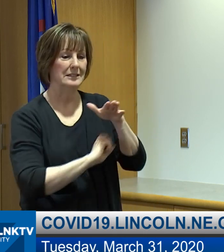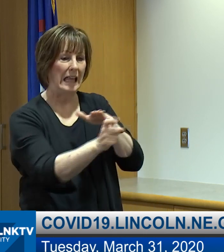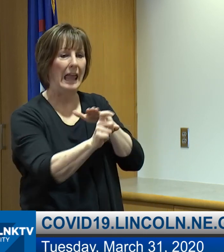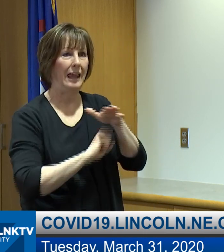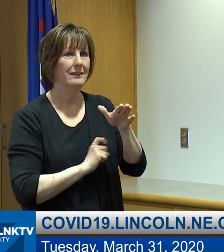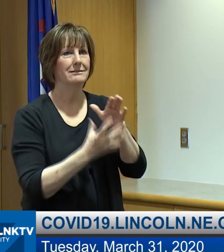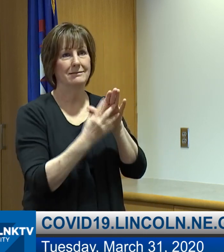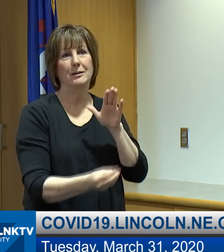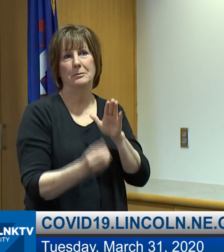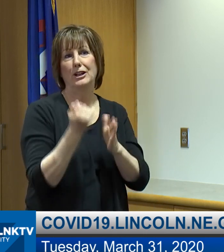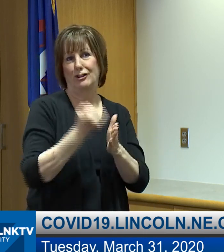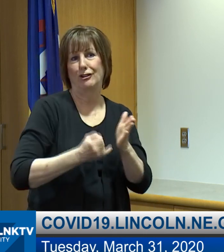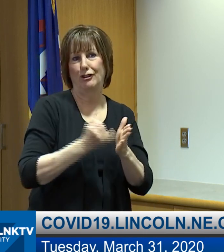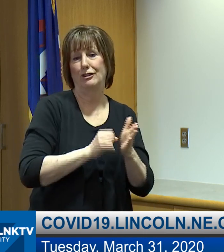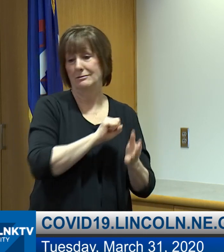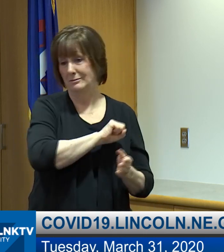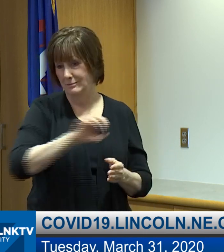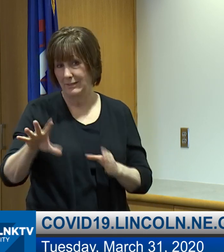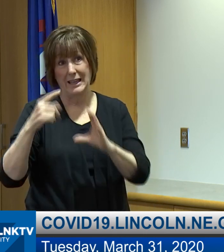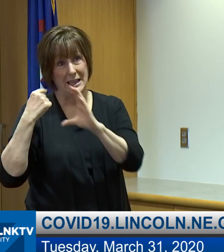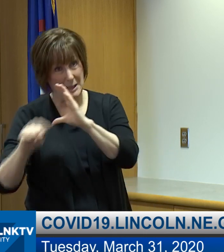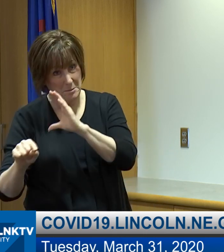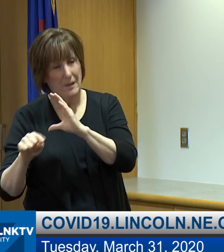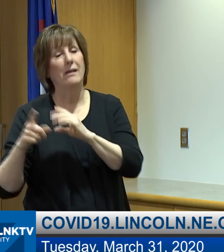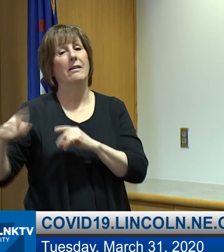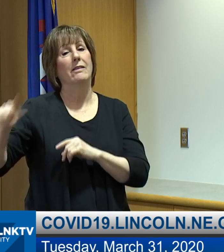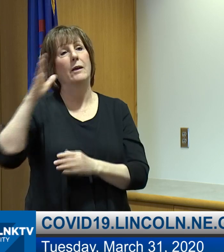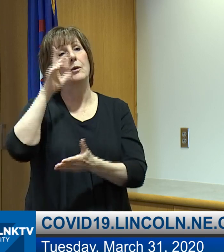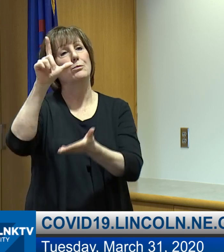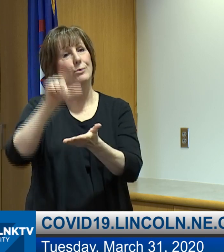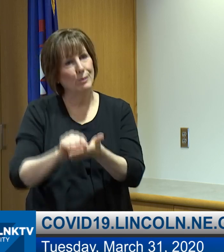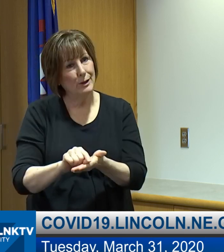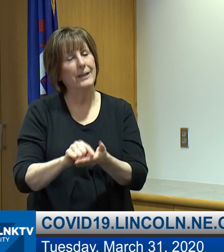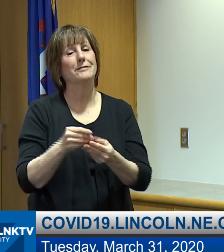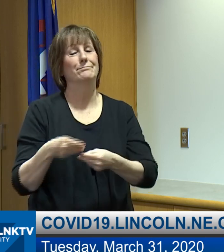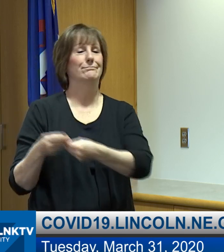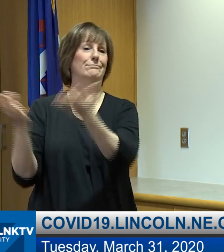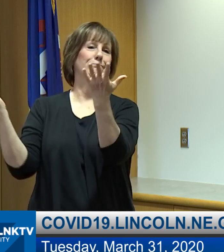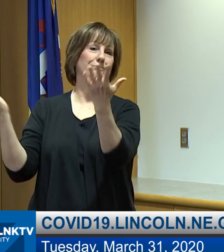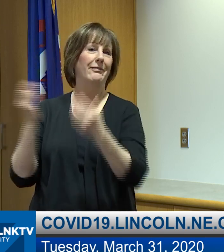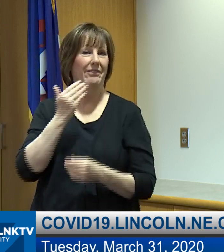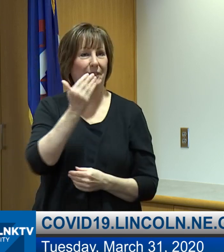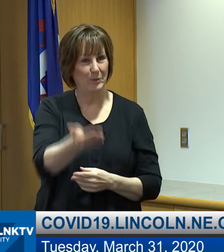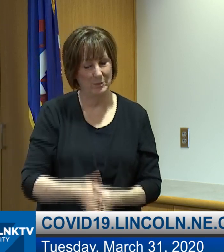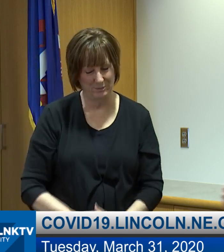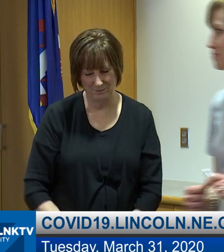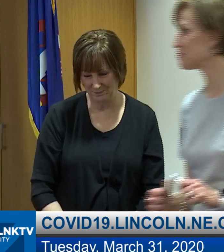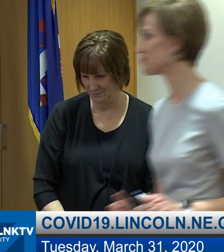art to that address, and we would be so happy to put them to good use. Thank you again.